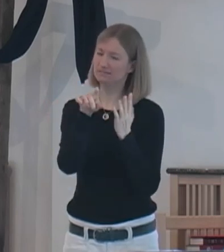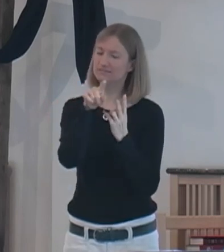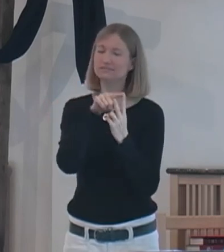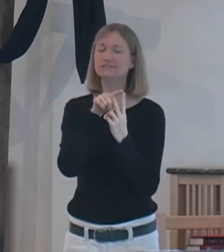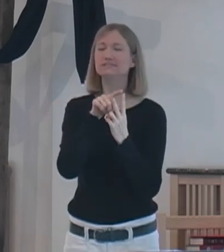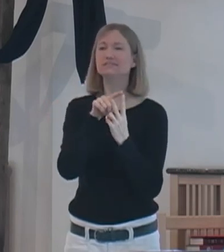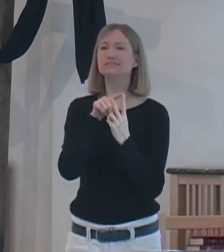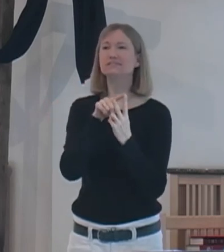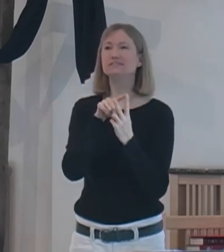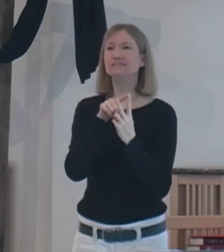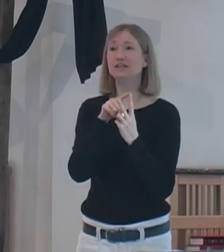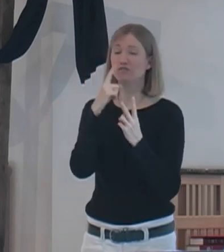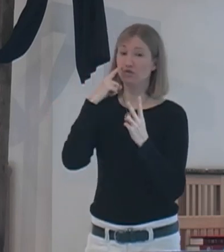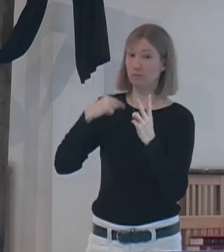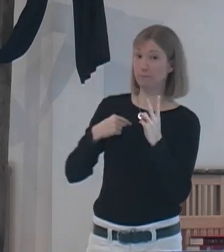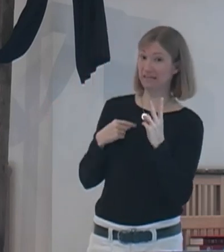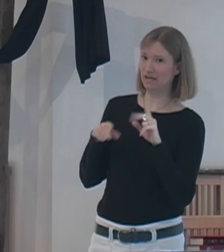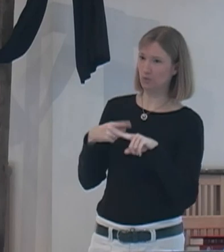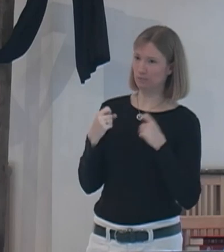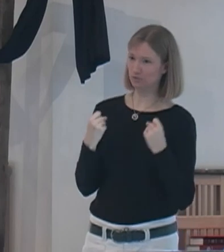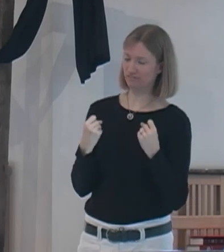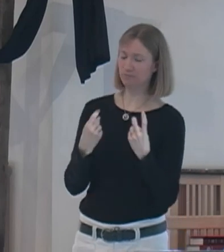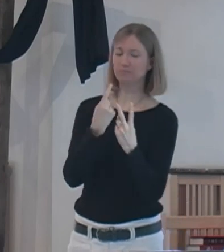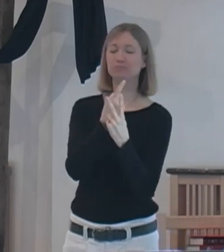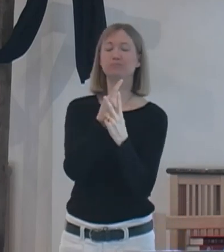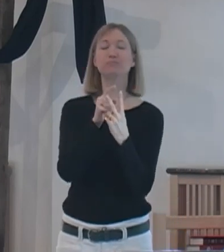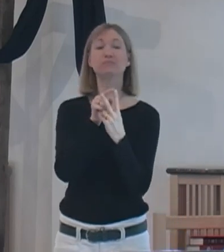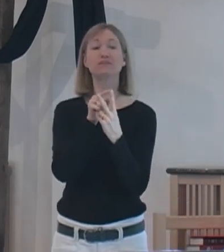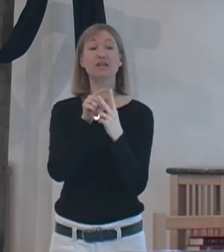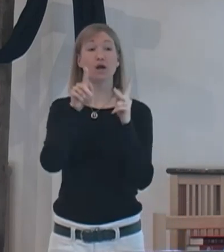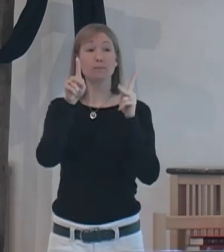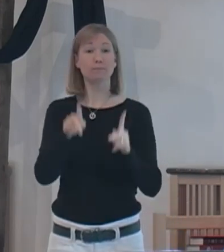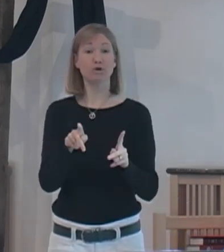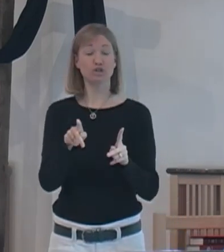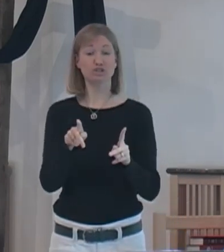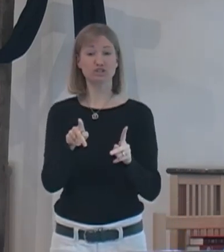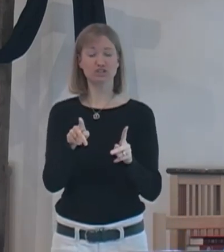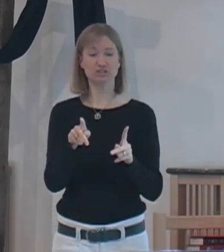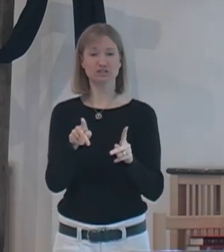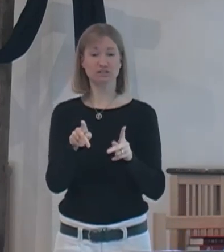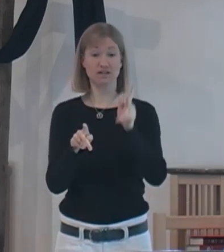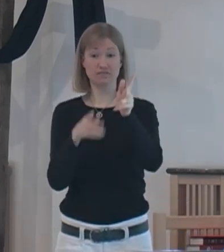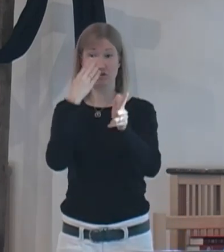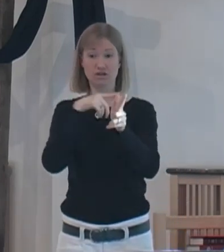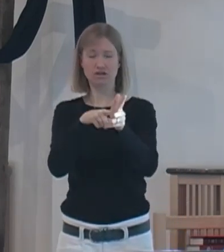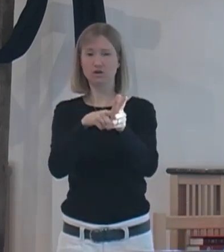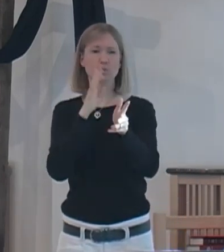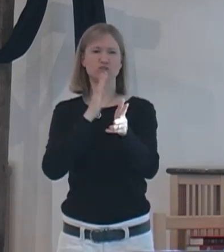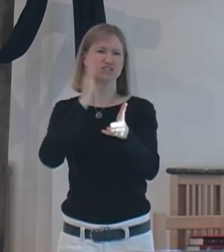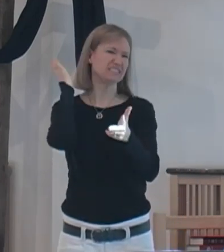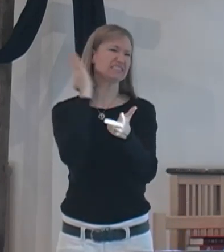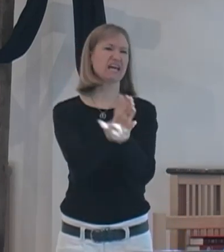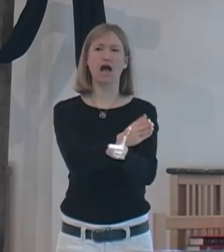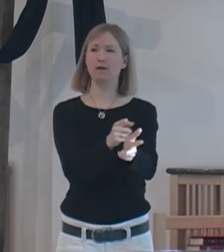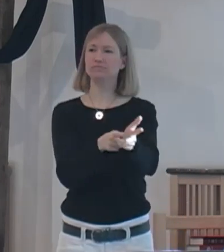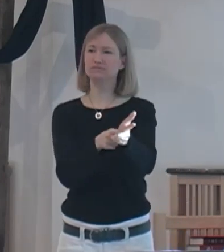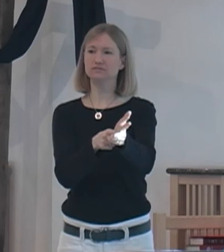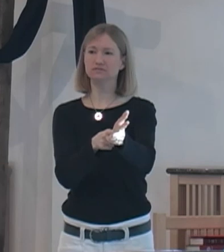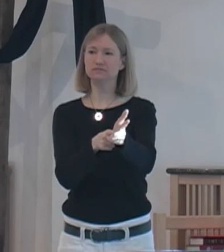that come out for me when I'm behind the wheel. One is when the person in my lane stops traffic in front of me so that they can make an